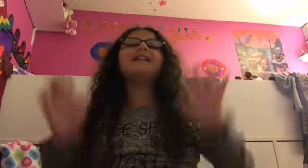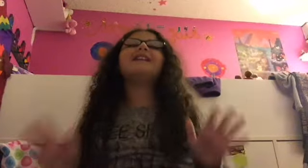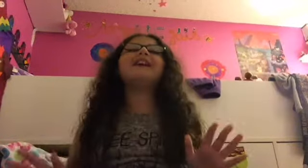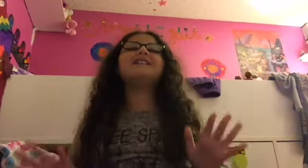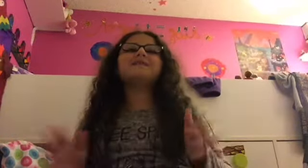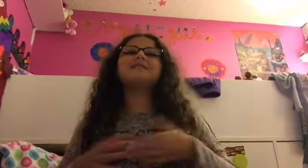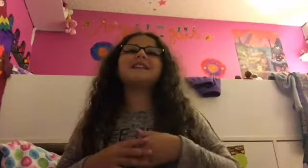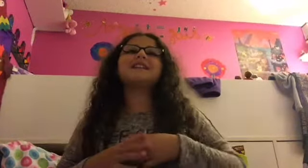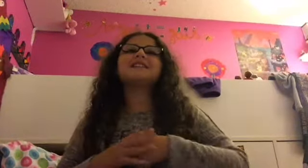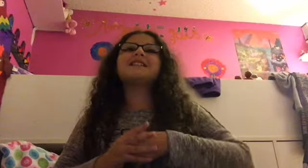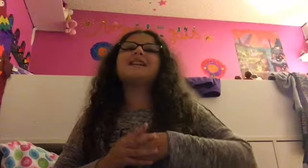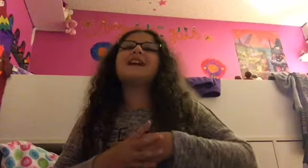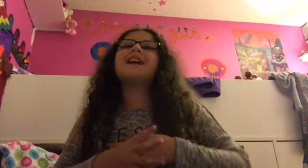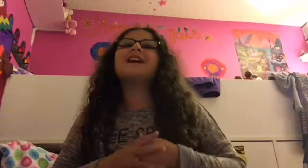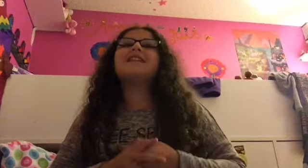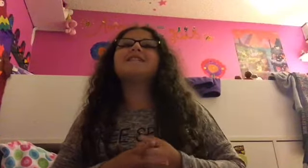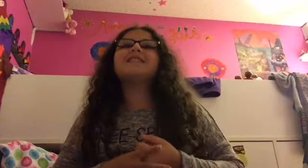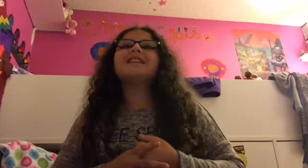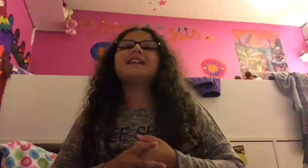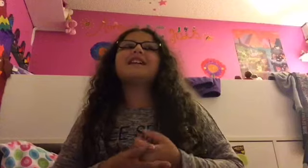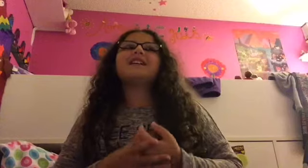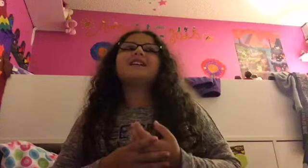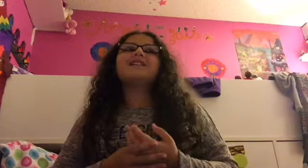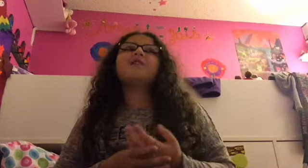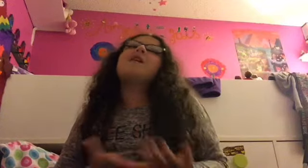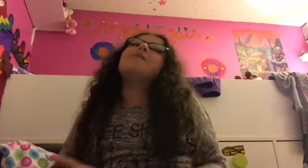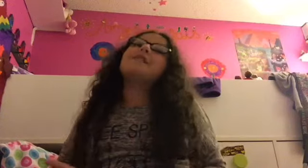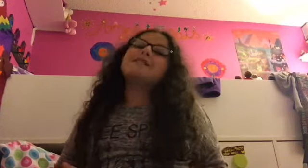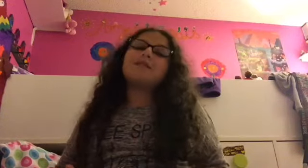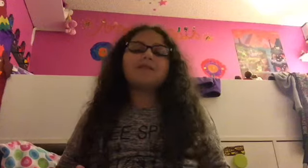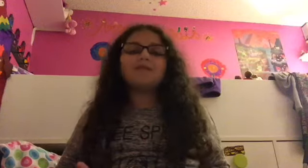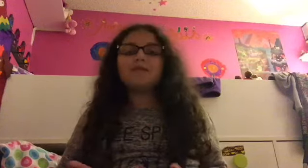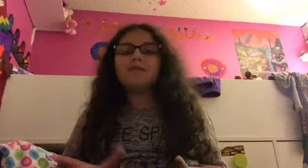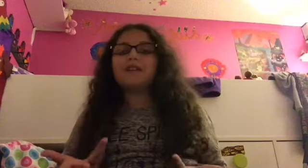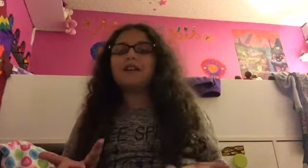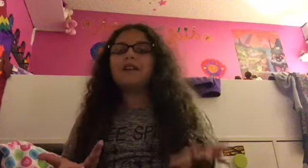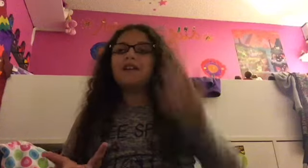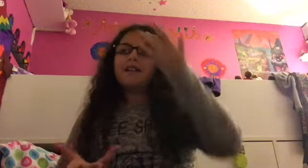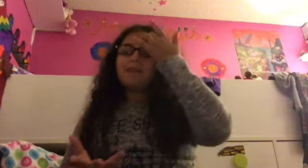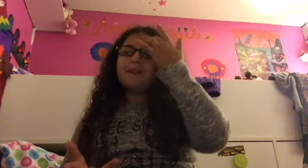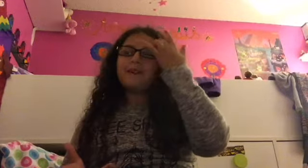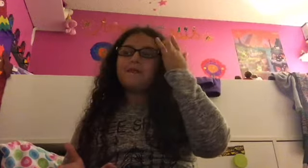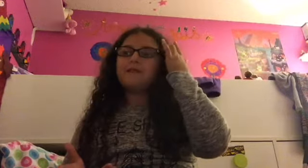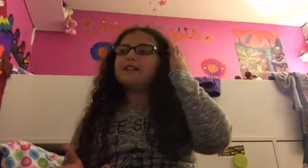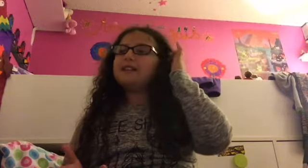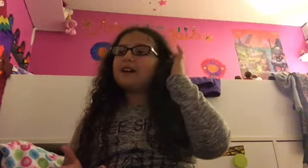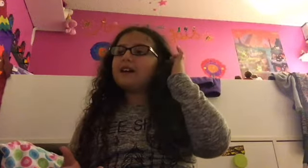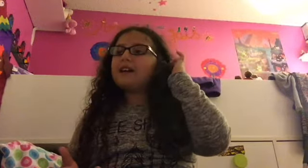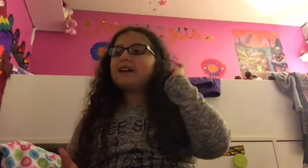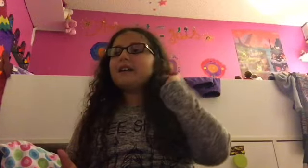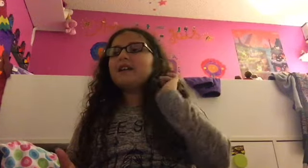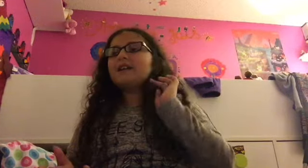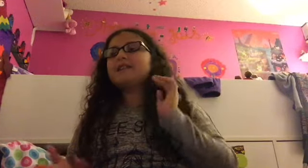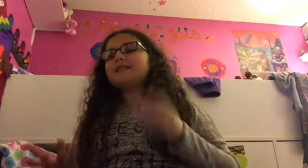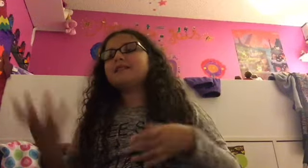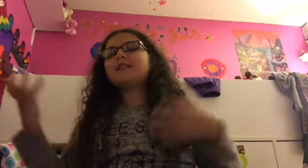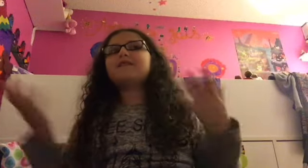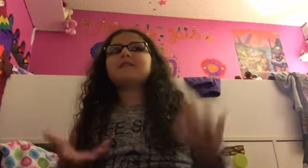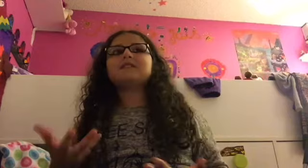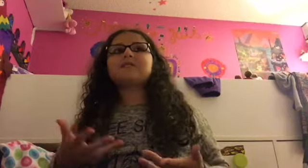Hola, ¿cómo estás? Yo hablo español porque mi familia es de